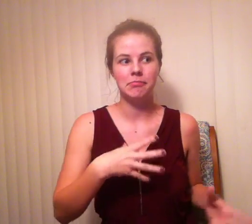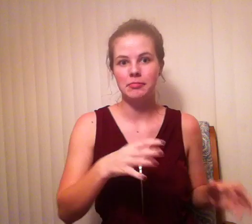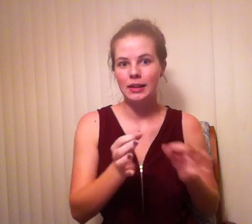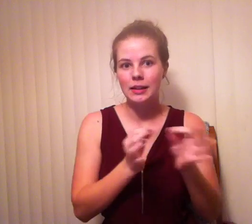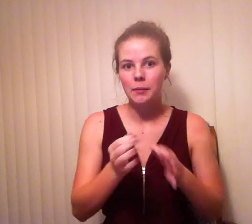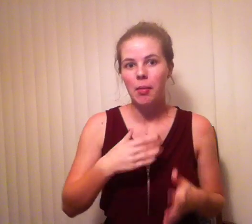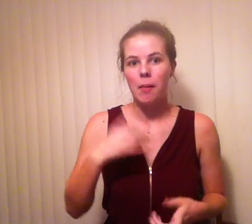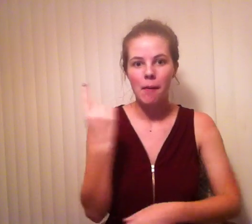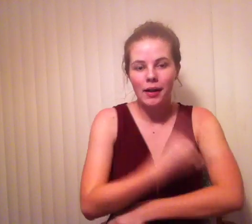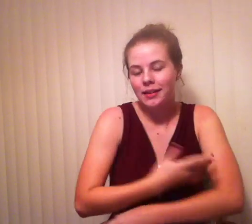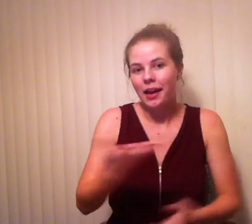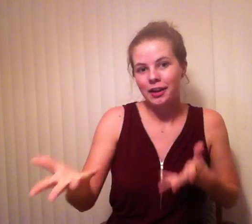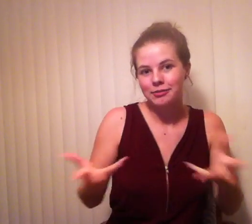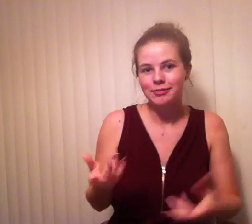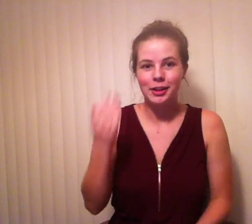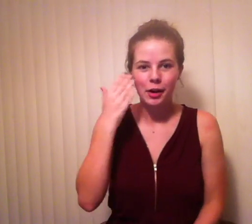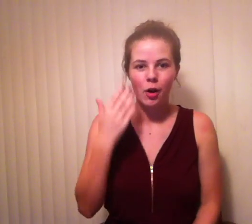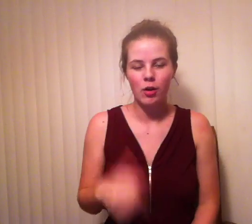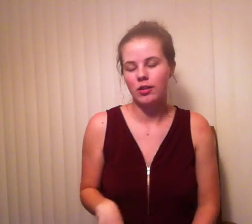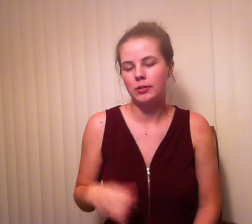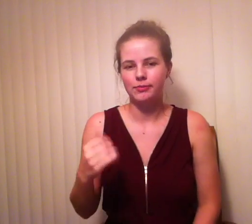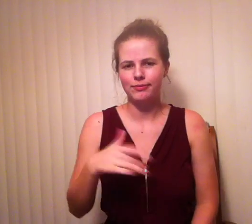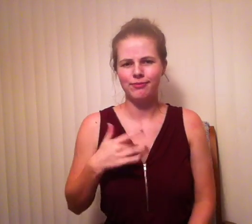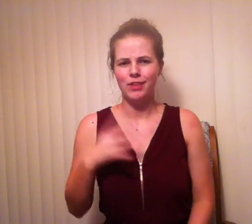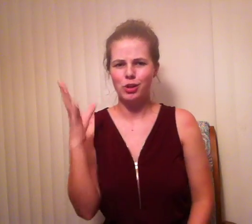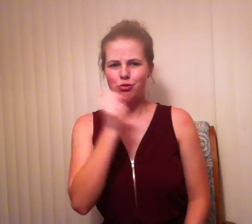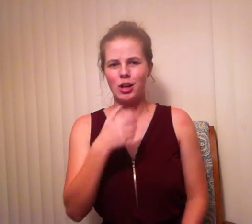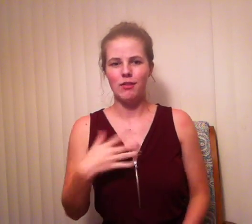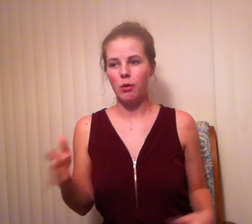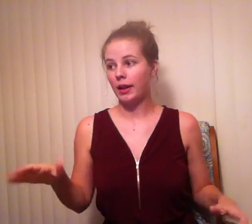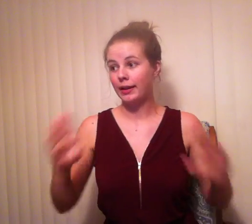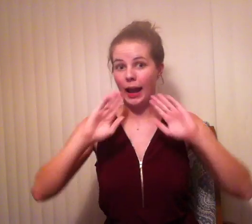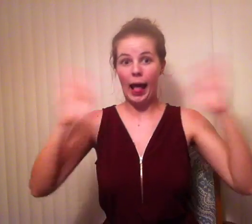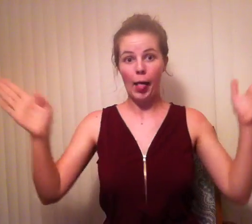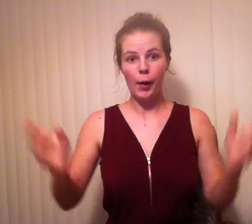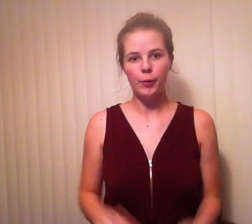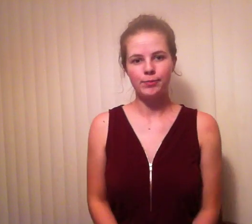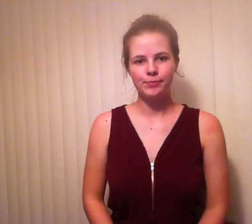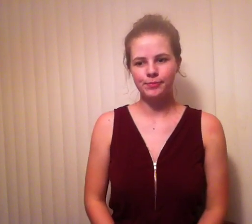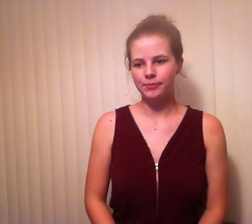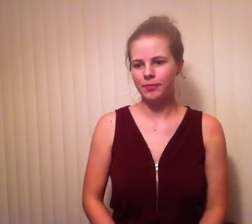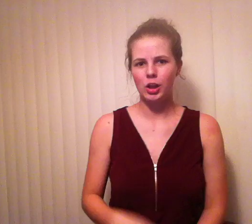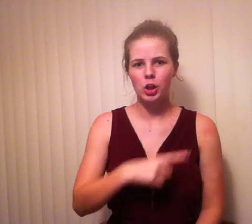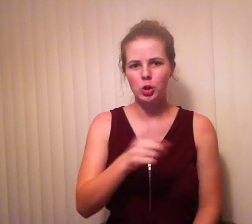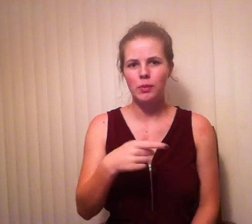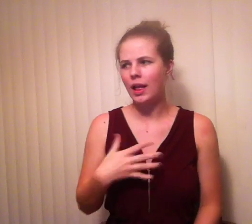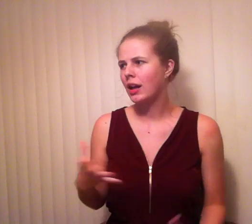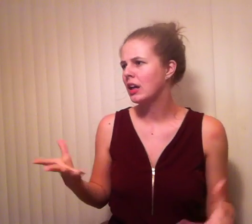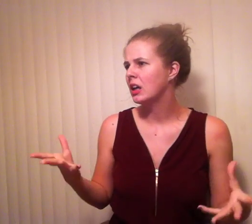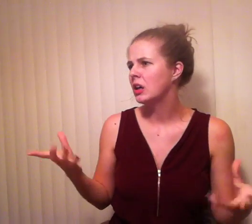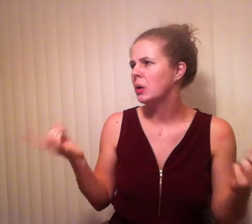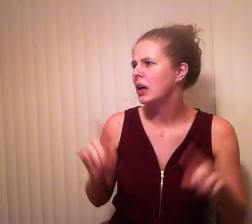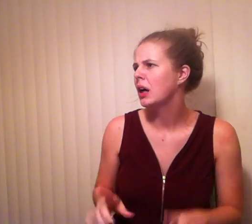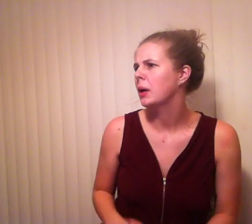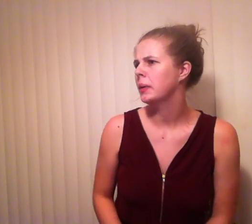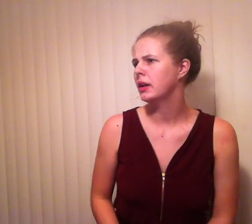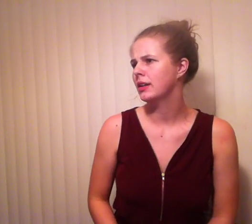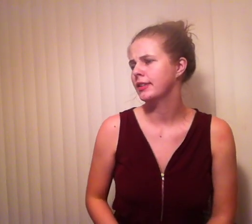just was like, "Hello everyone," and but I was like, "What happened? Where did my intro go?" Just a little fun I had as I was getting